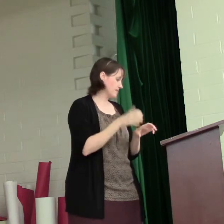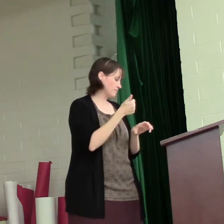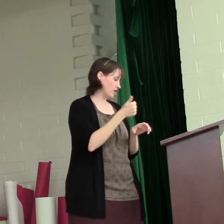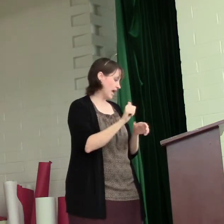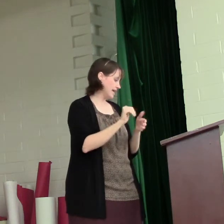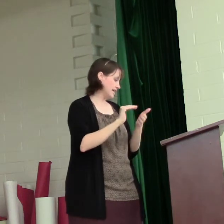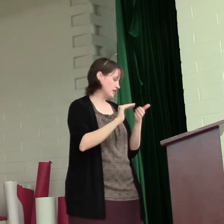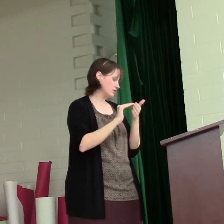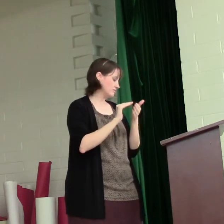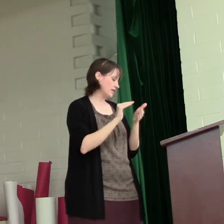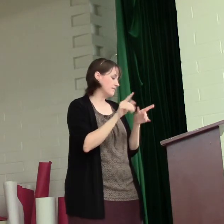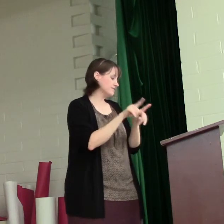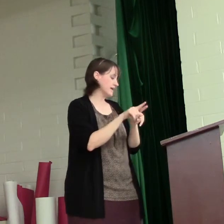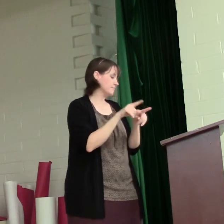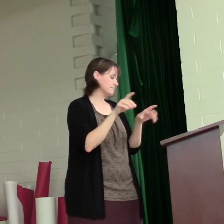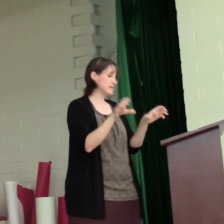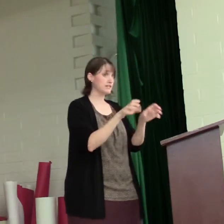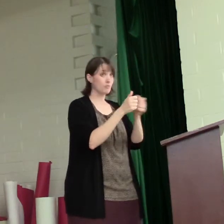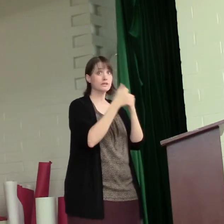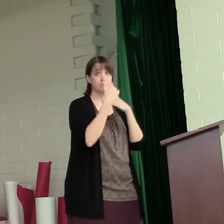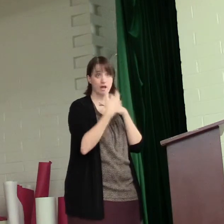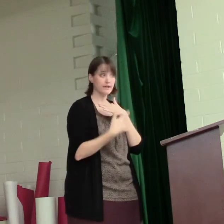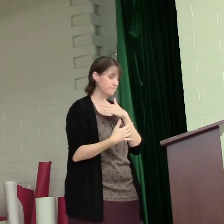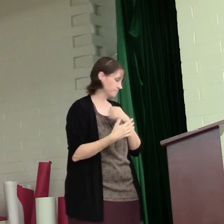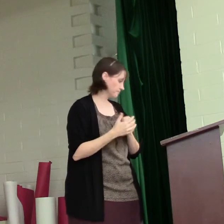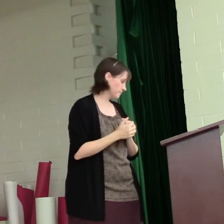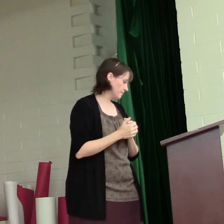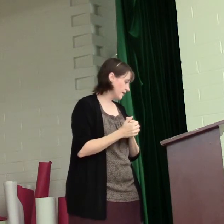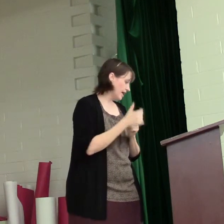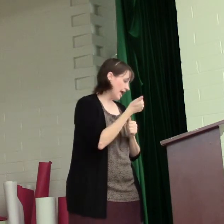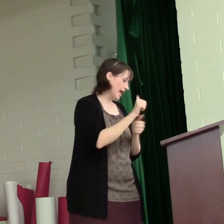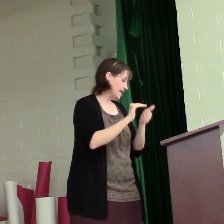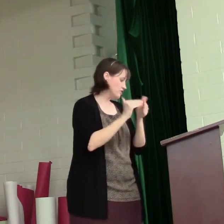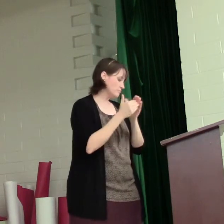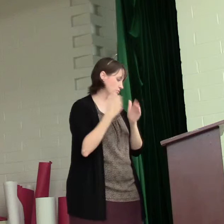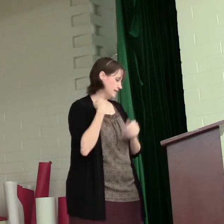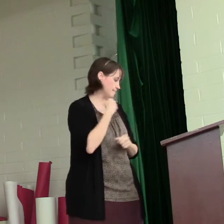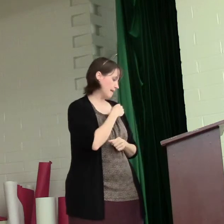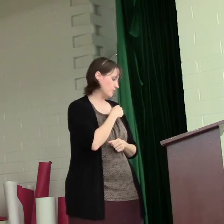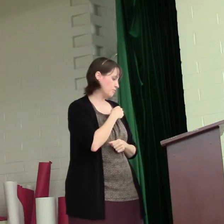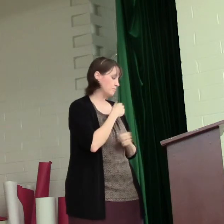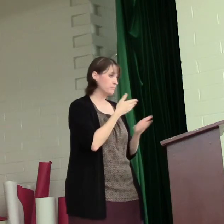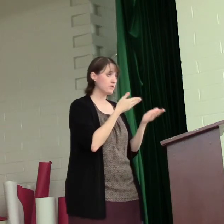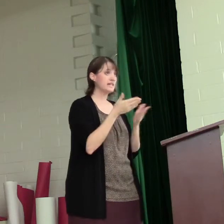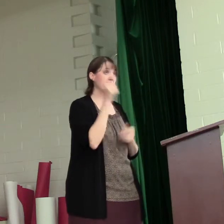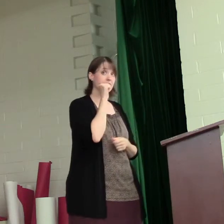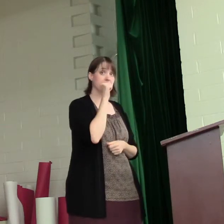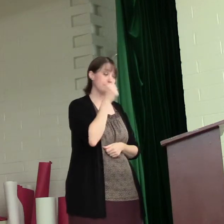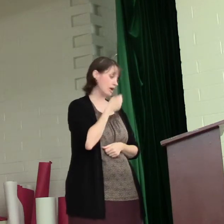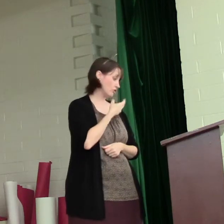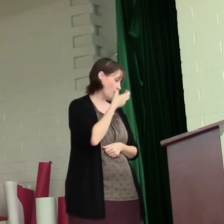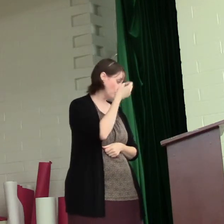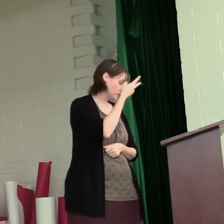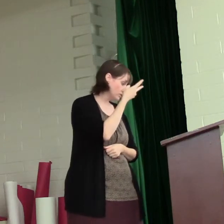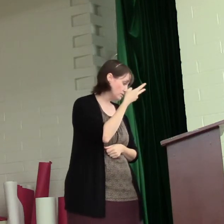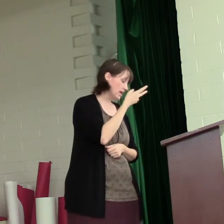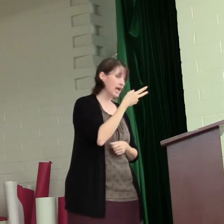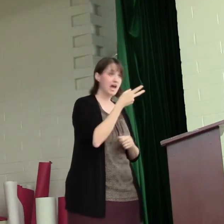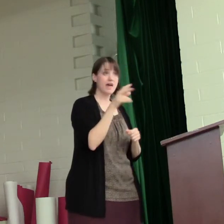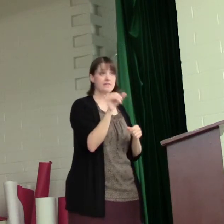done for any, and the same is done with the blood. Any community member brings a female goat, and the